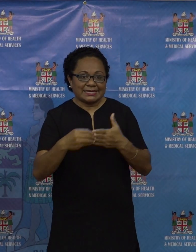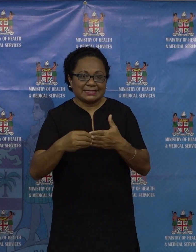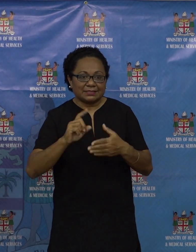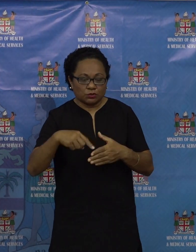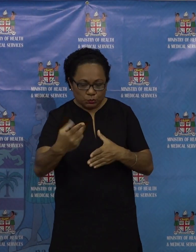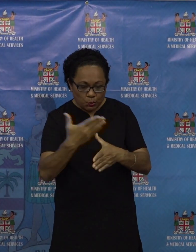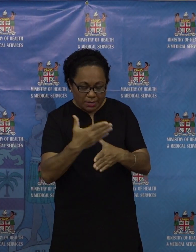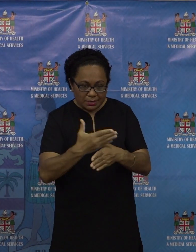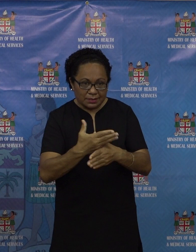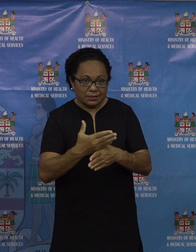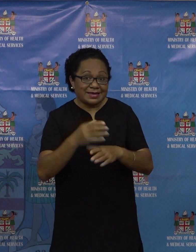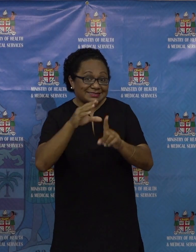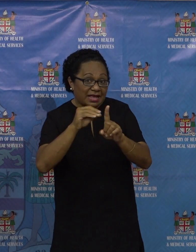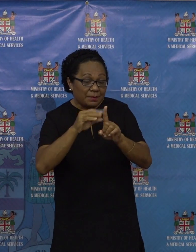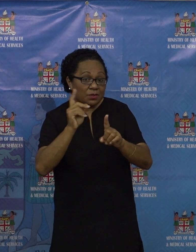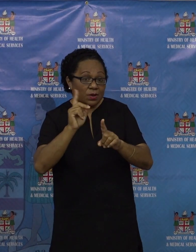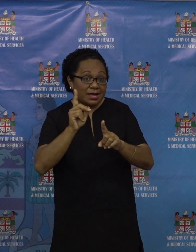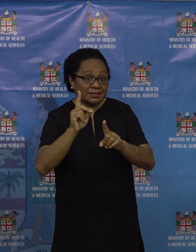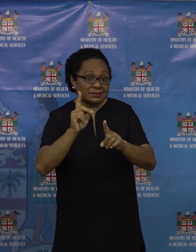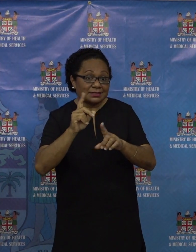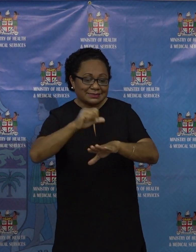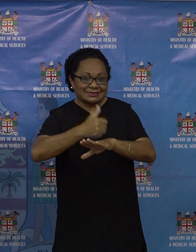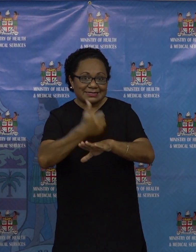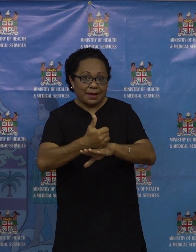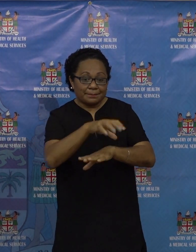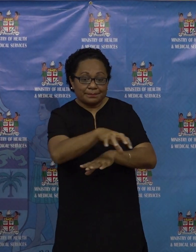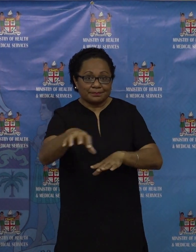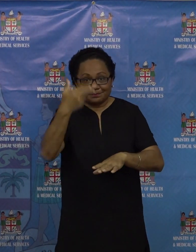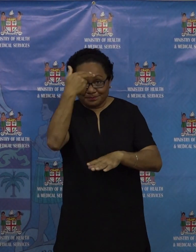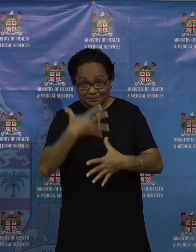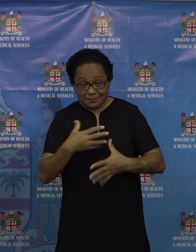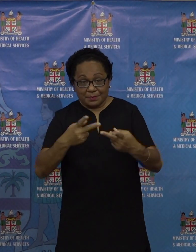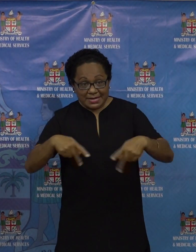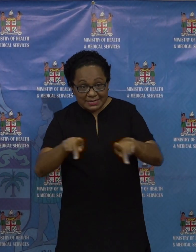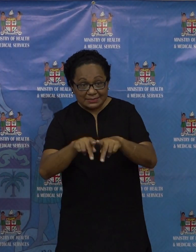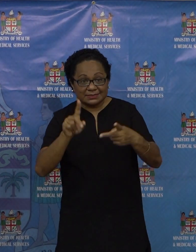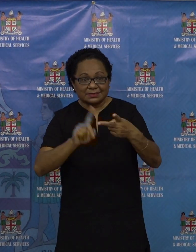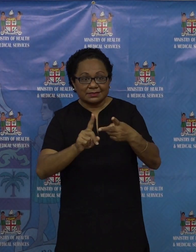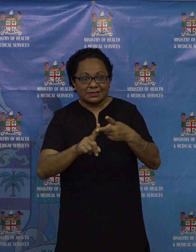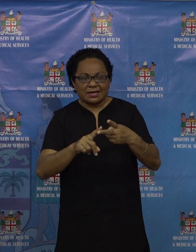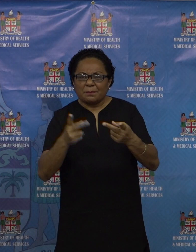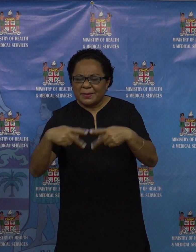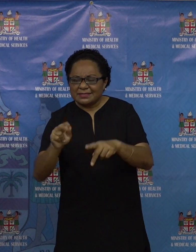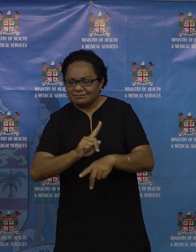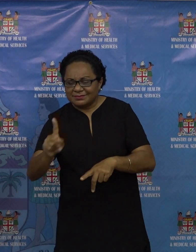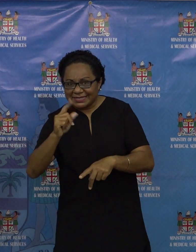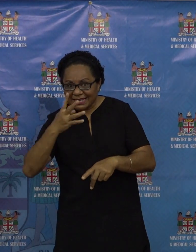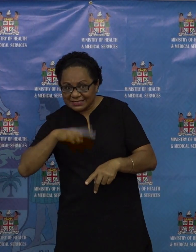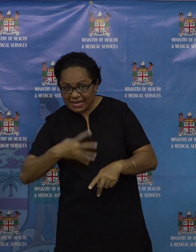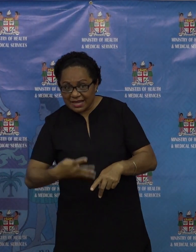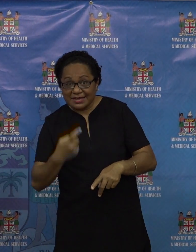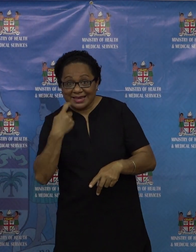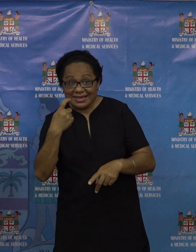of setting up of additional screening facilities, the intermediate care facilities, the additional isolation